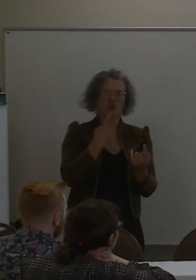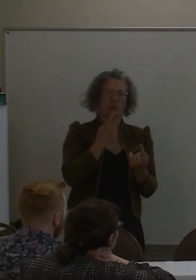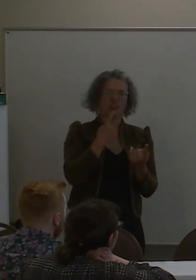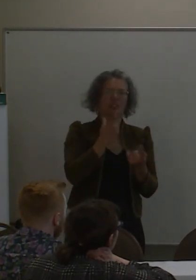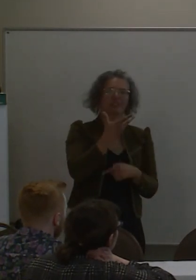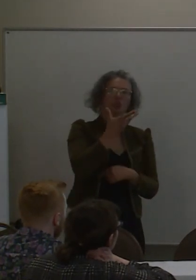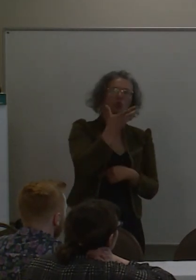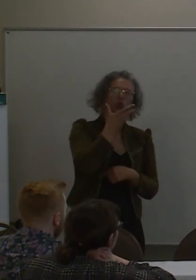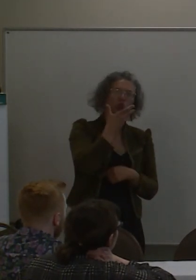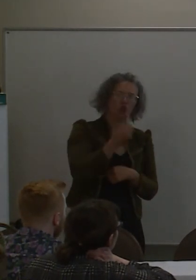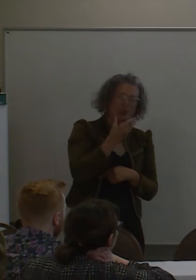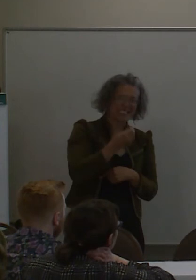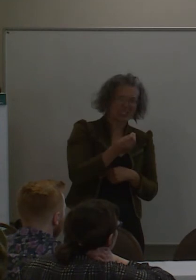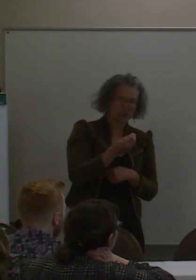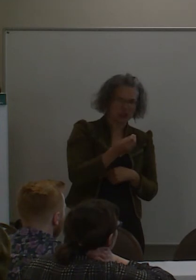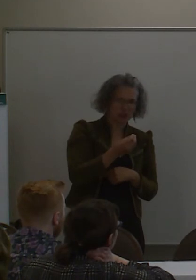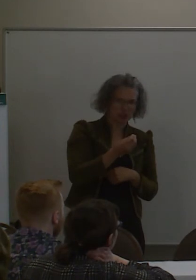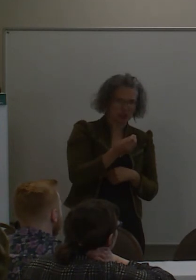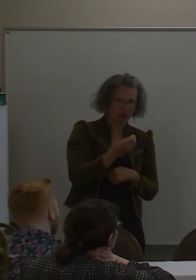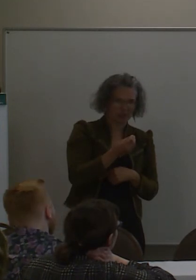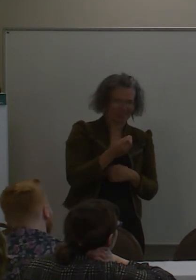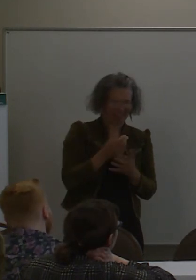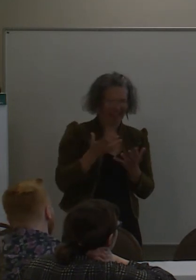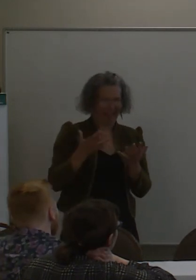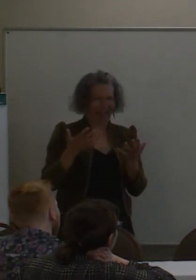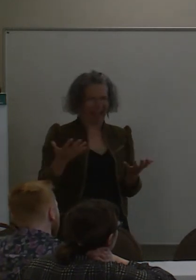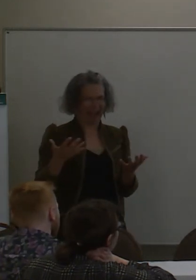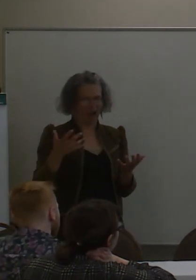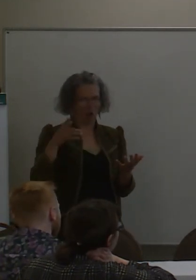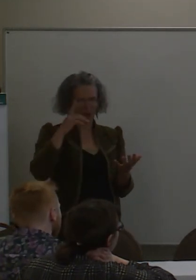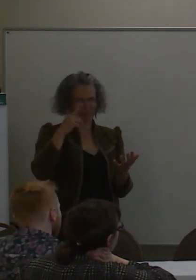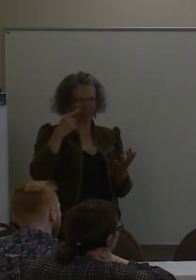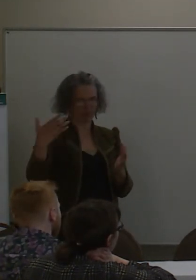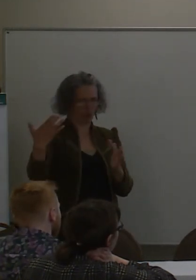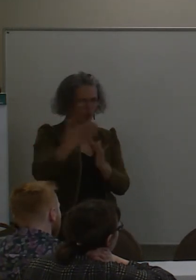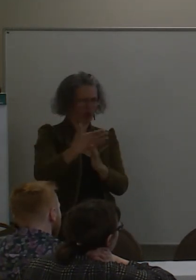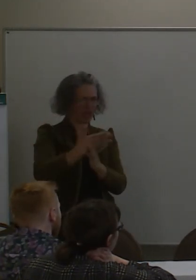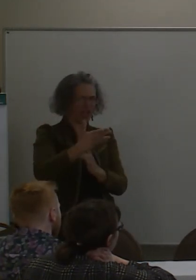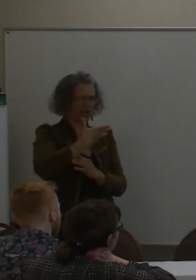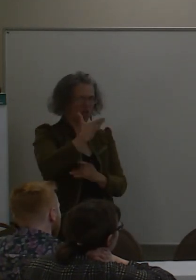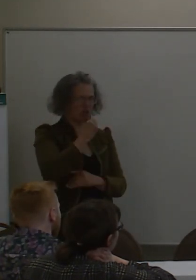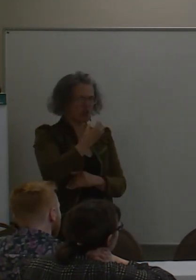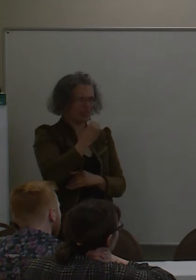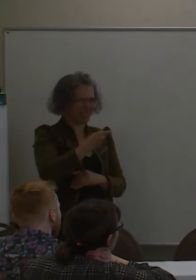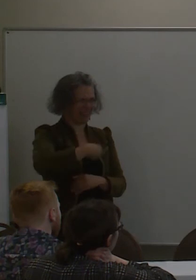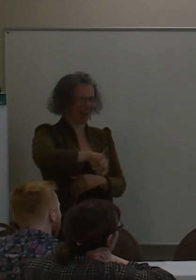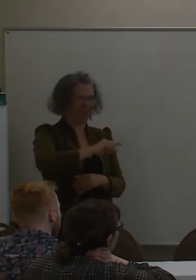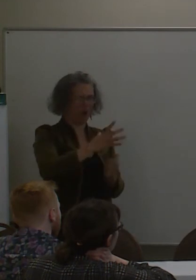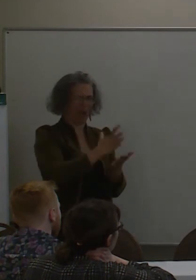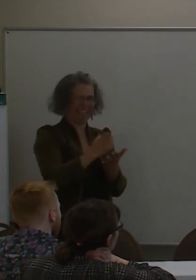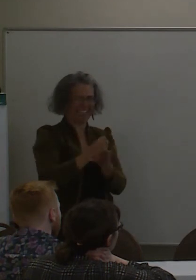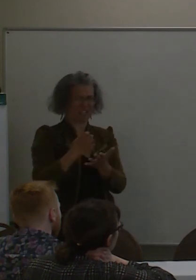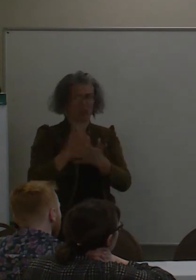We don't know how people are using this because the metrics gathering tools for this mapping module aren't what they should